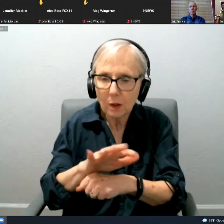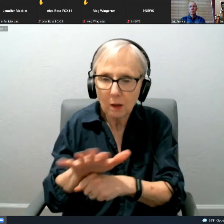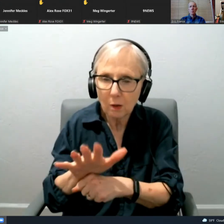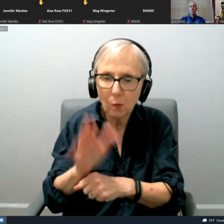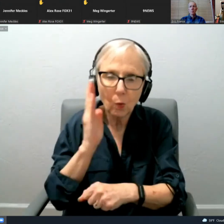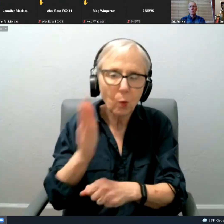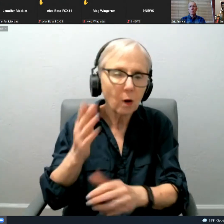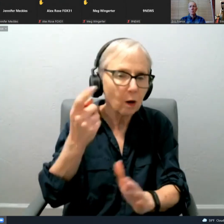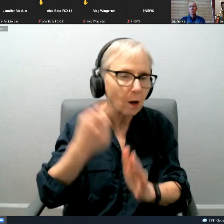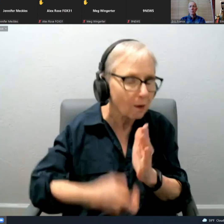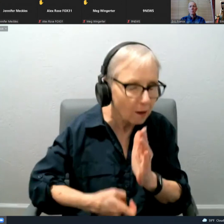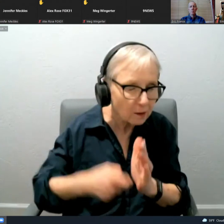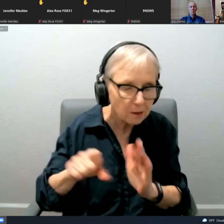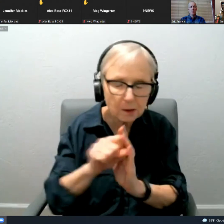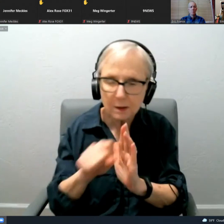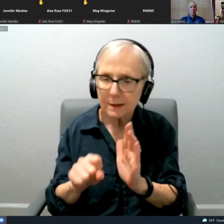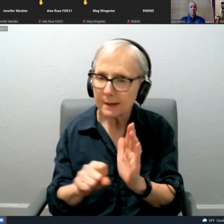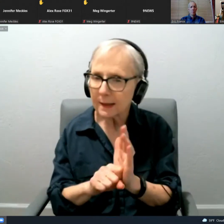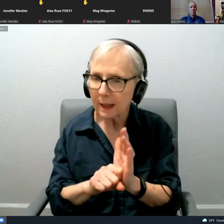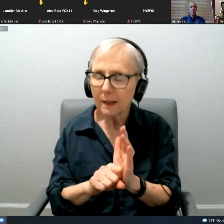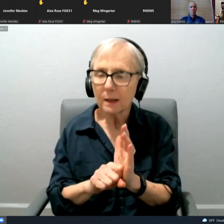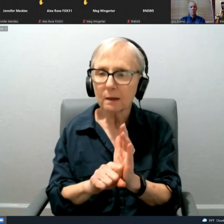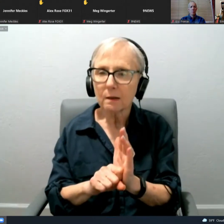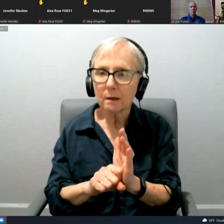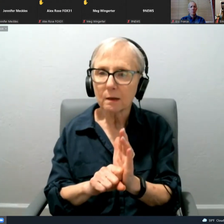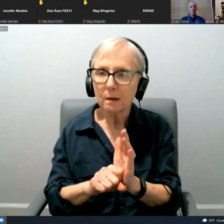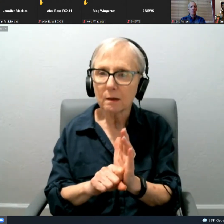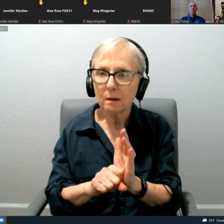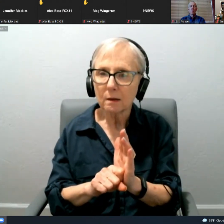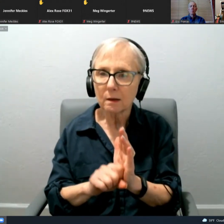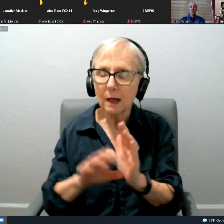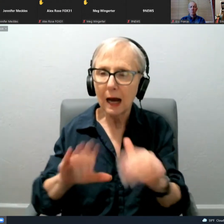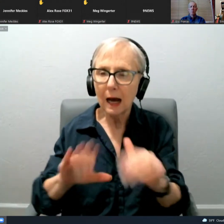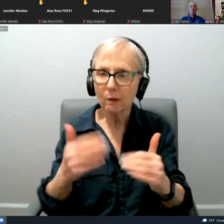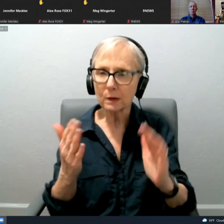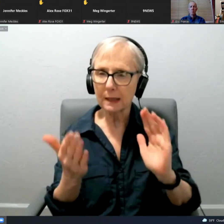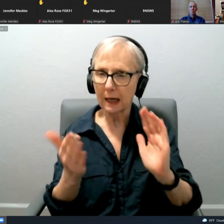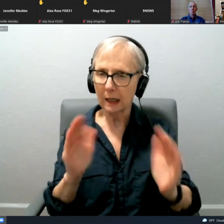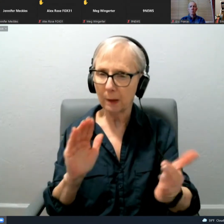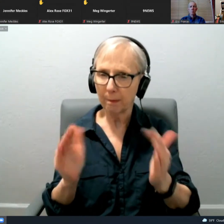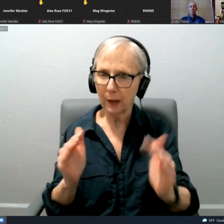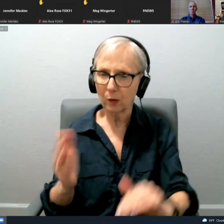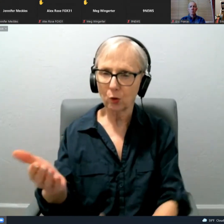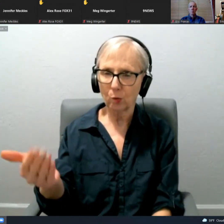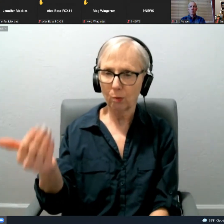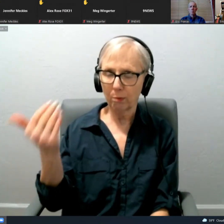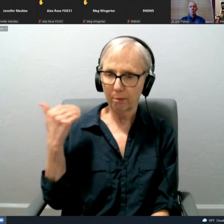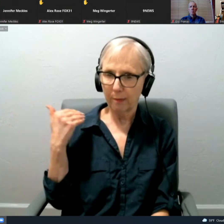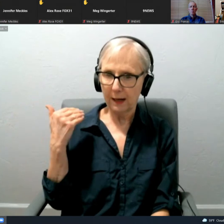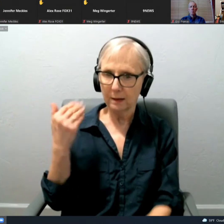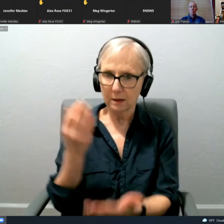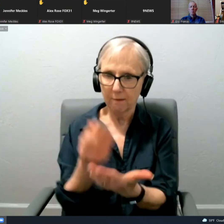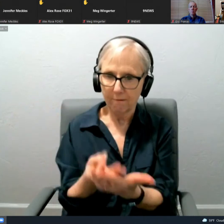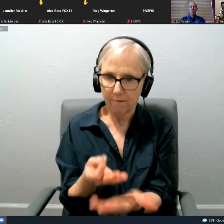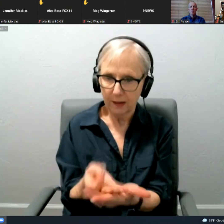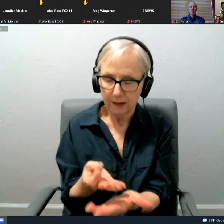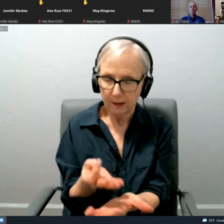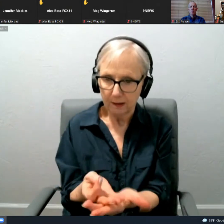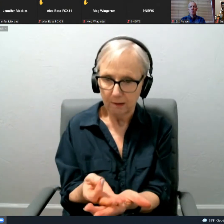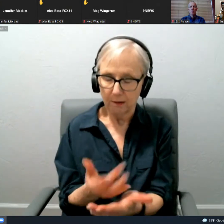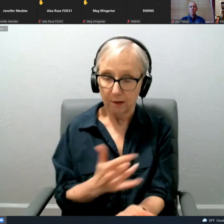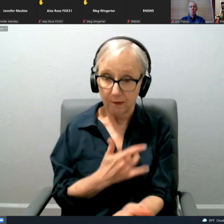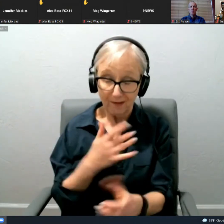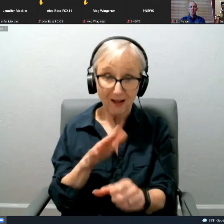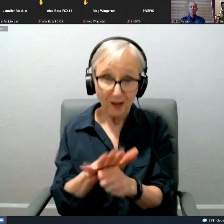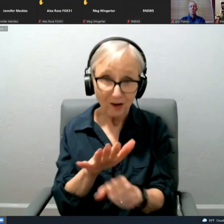will cost the state, and how does that compare to prior funding? And do you feel like